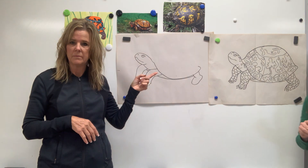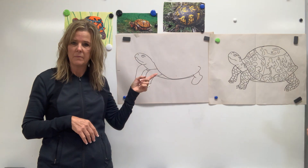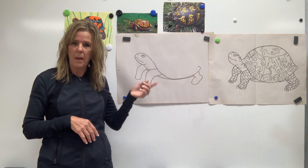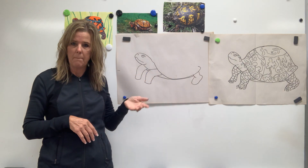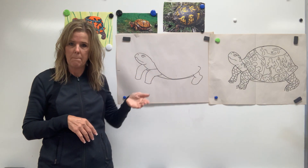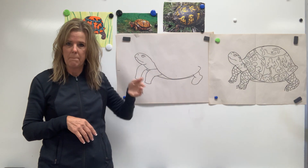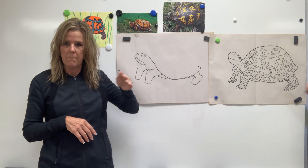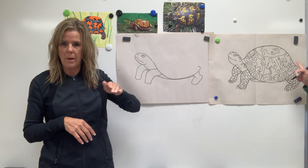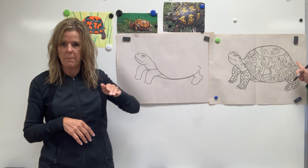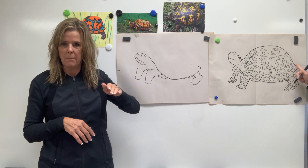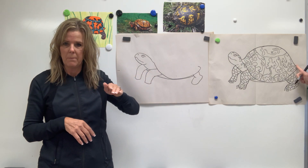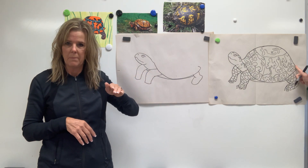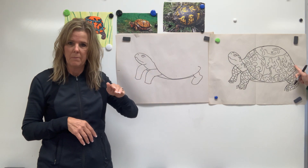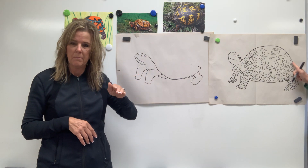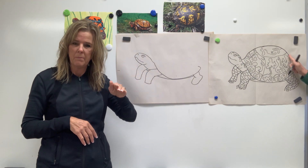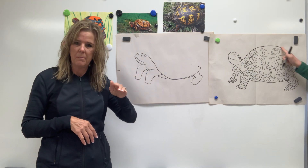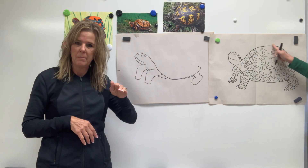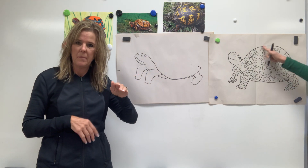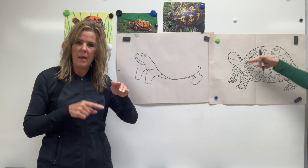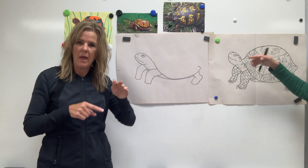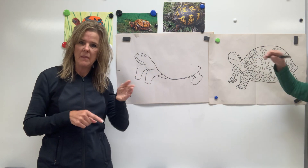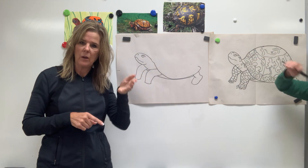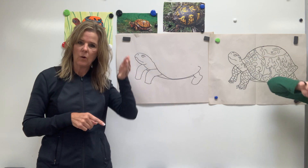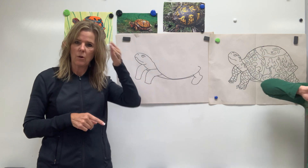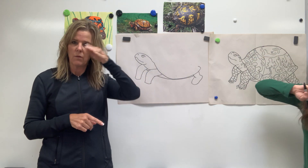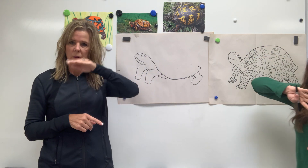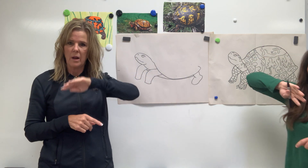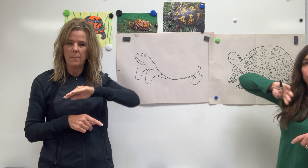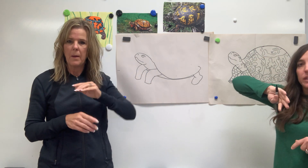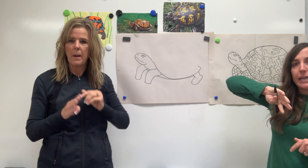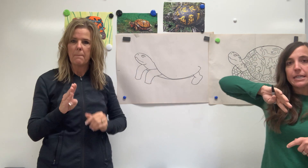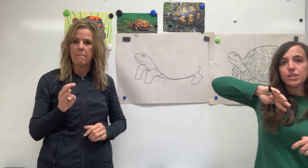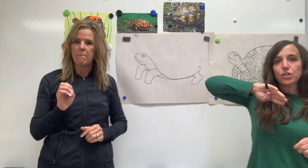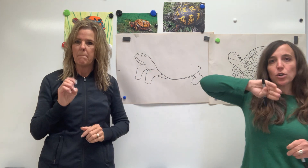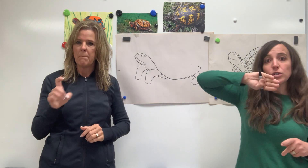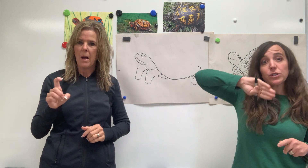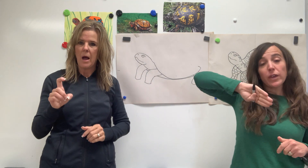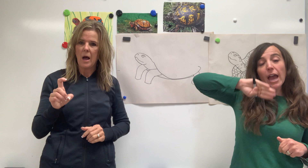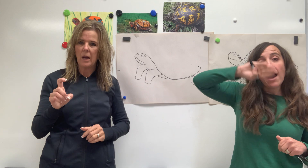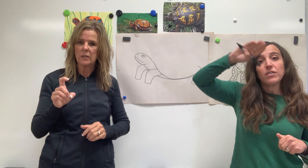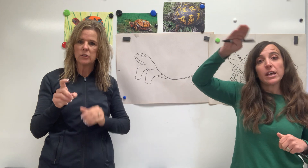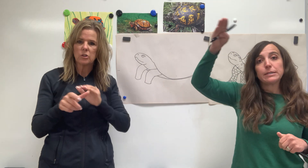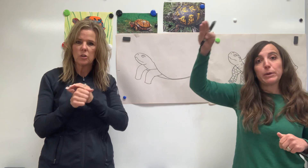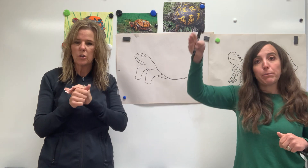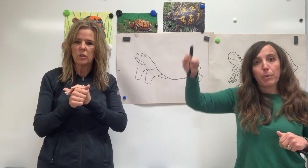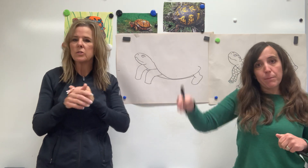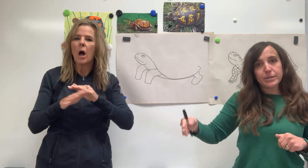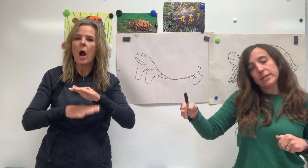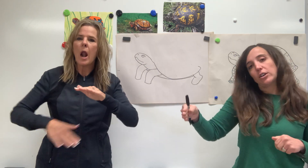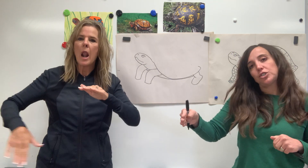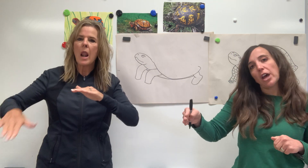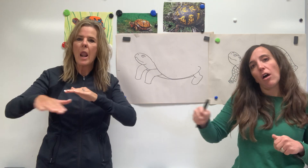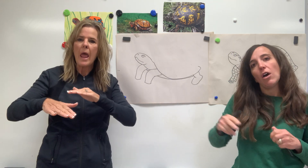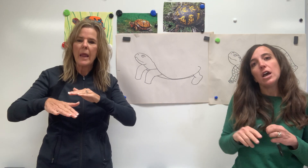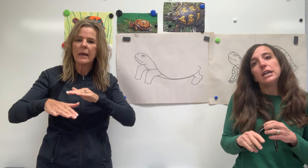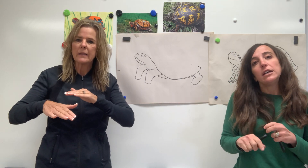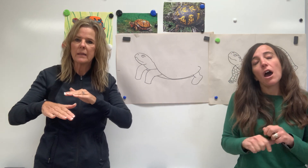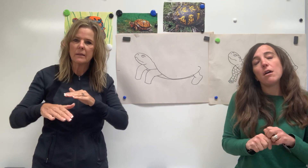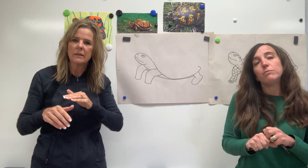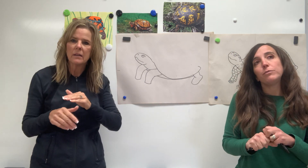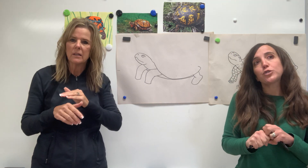in, and then we're gonna curve it up. Box turtles are land turtles, so they have a nice big bump to their